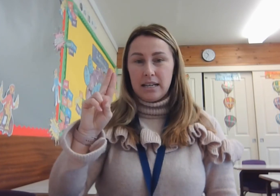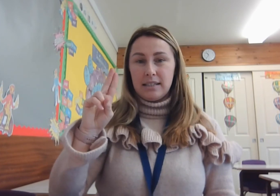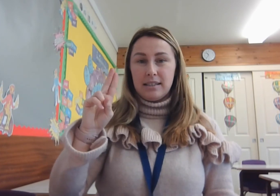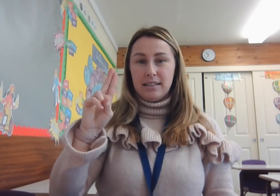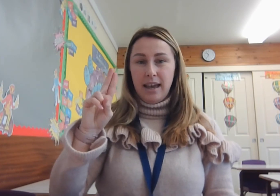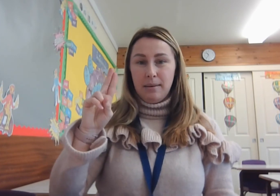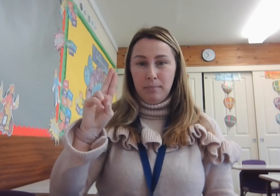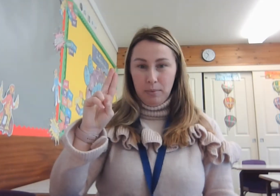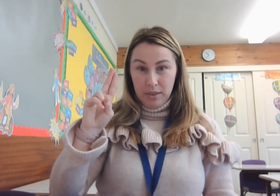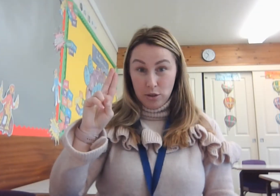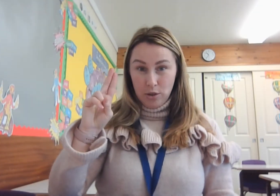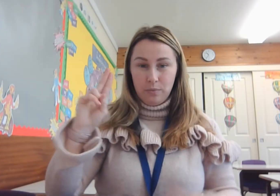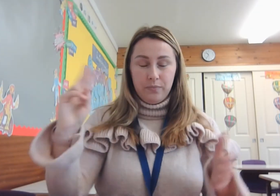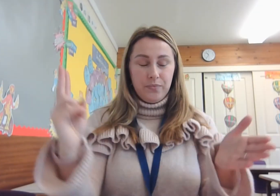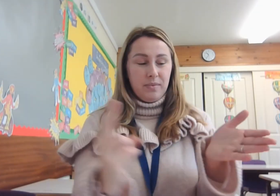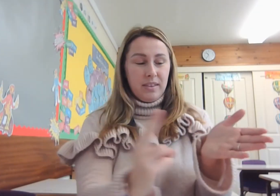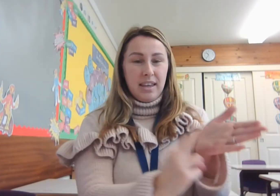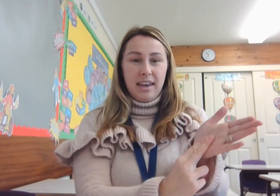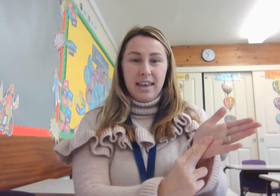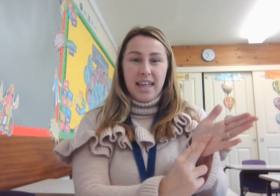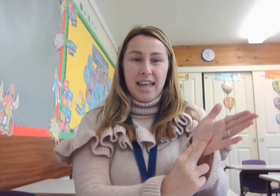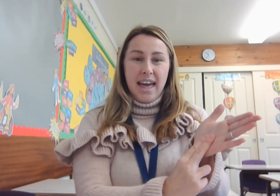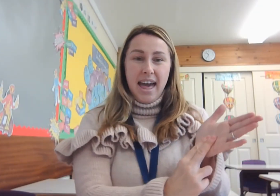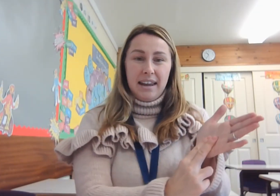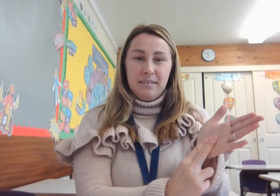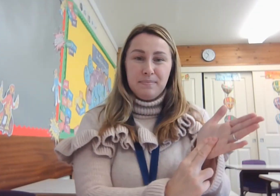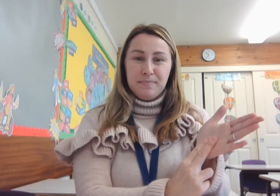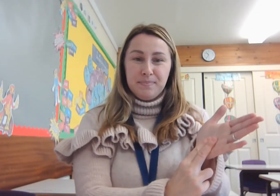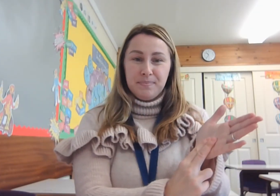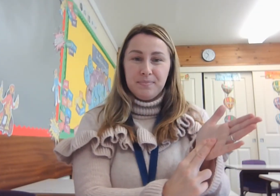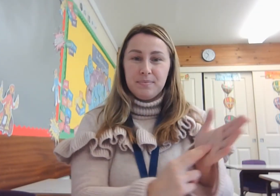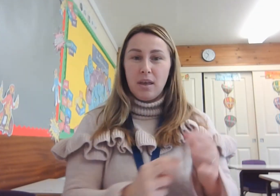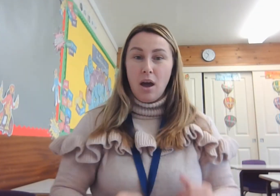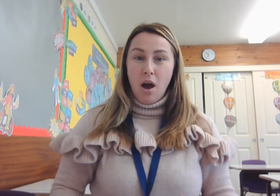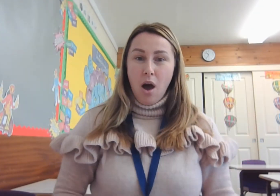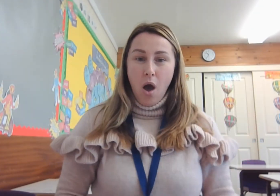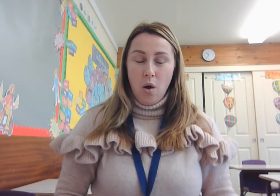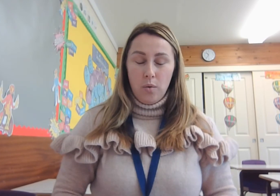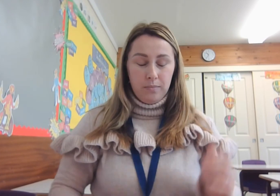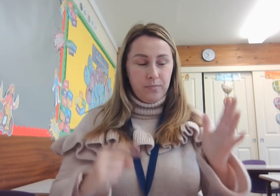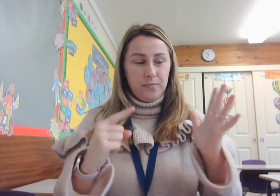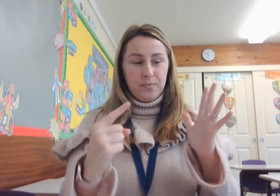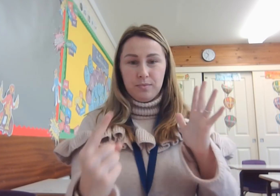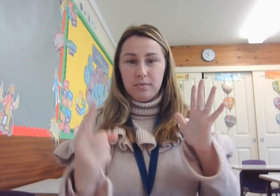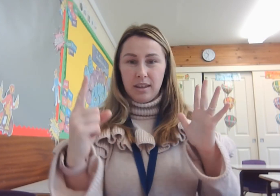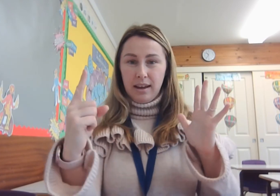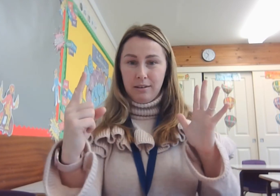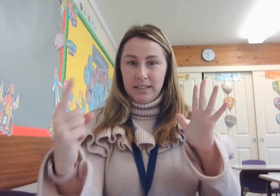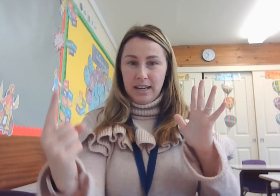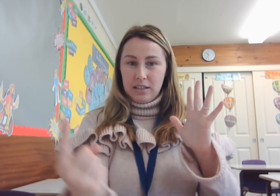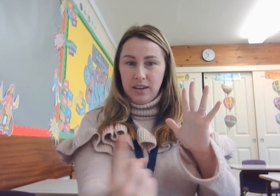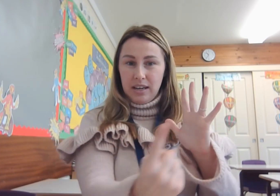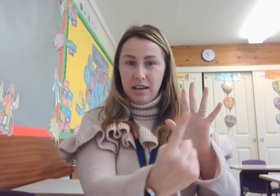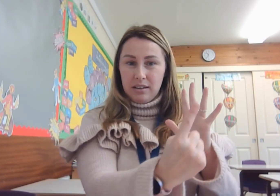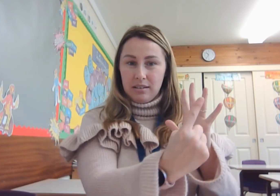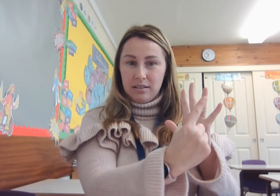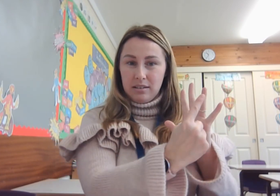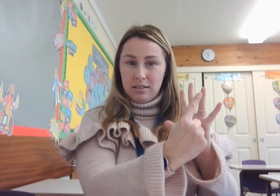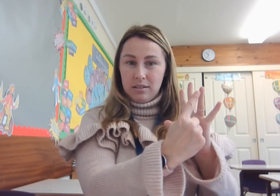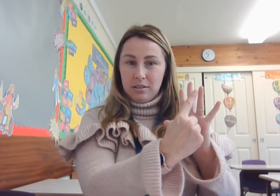The same but with two. N. O. Our index finger to